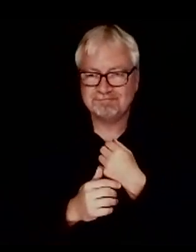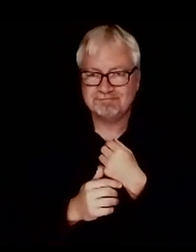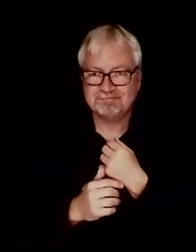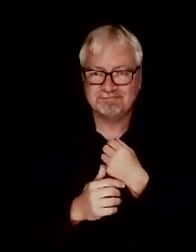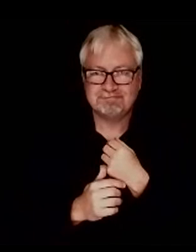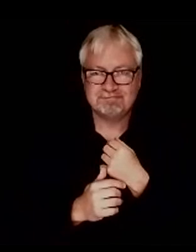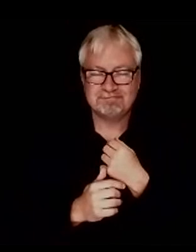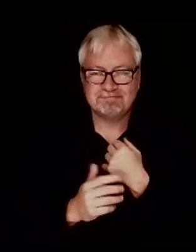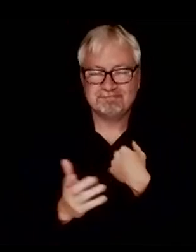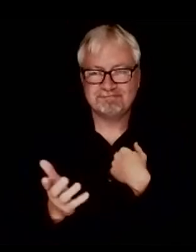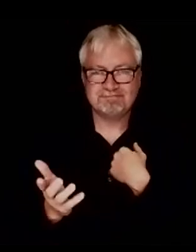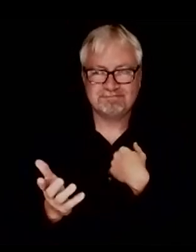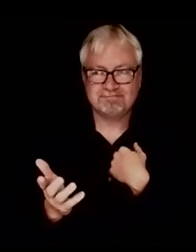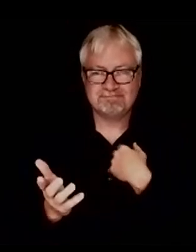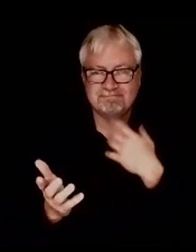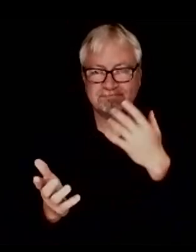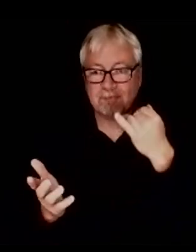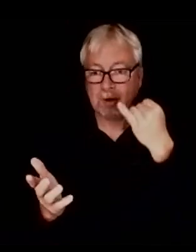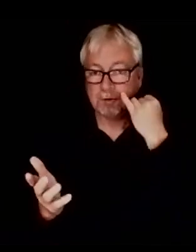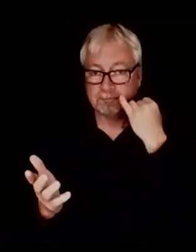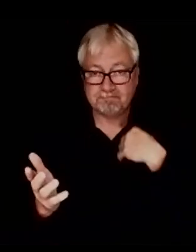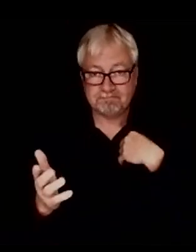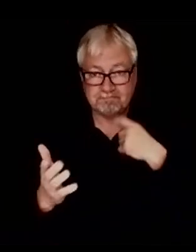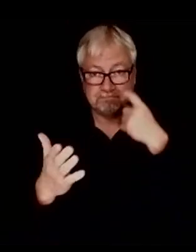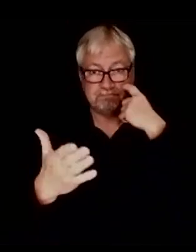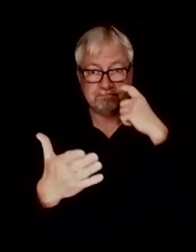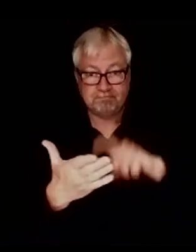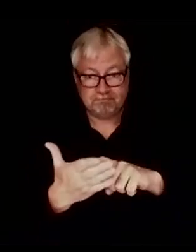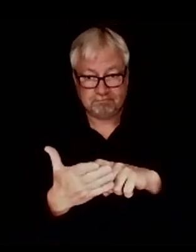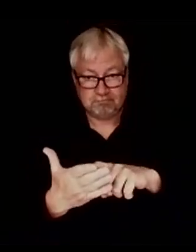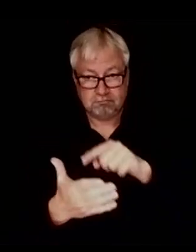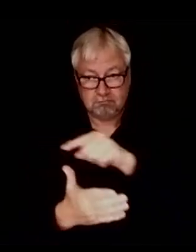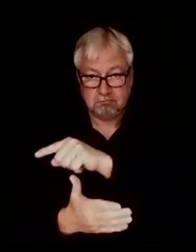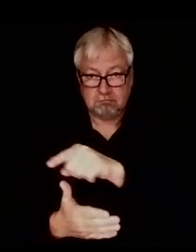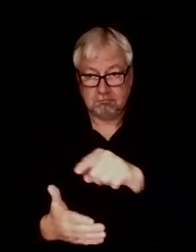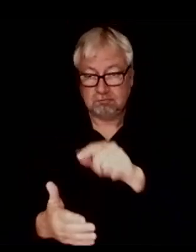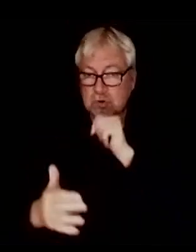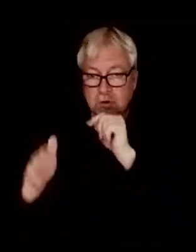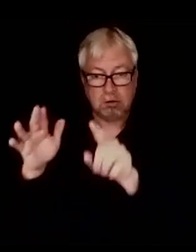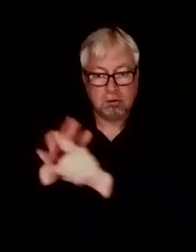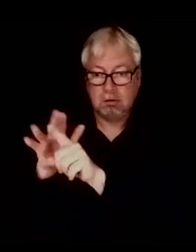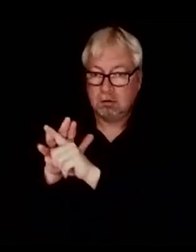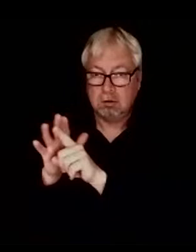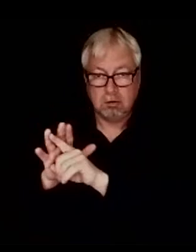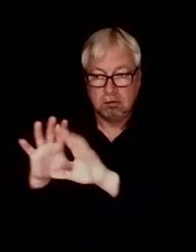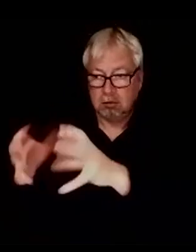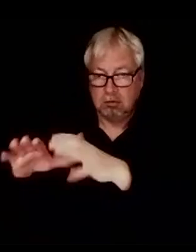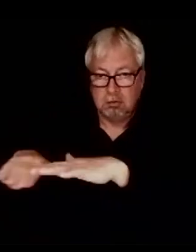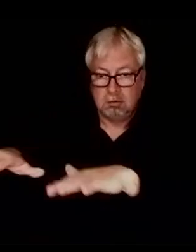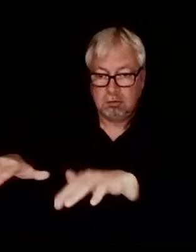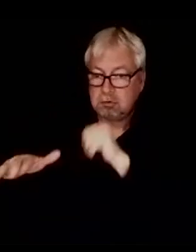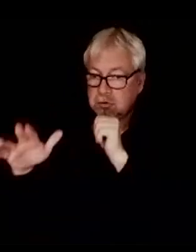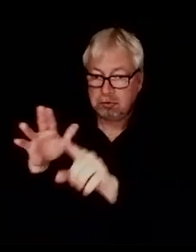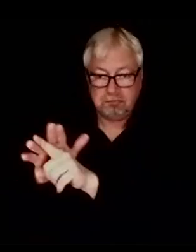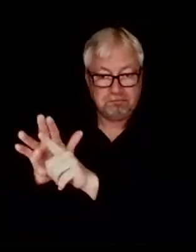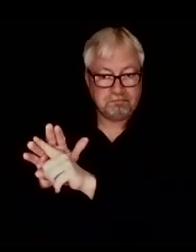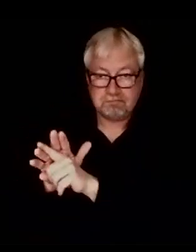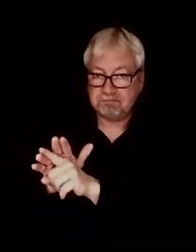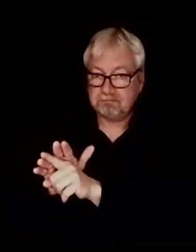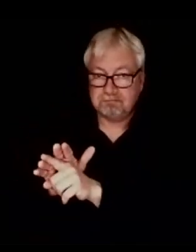we're identifying asymptomatic cases in kids, that suggests that those cases aren't really that